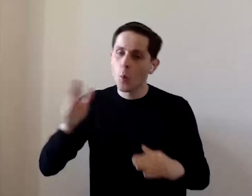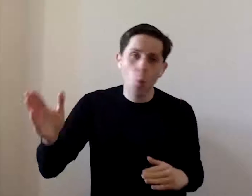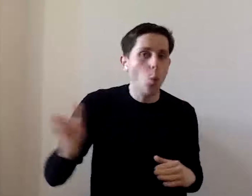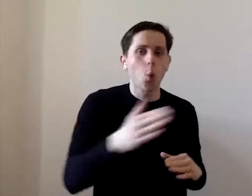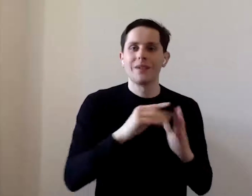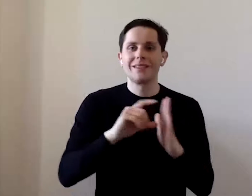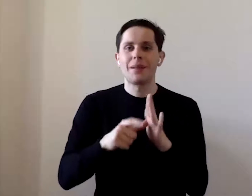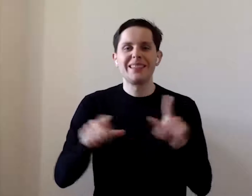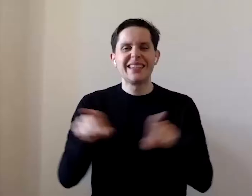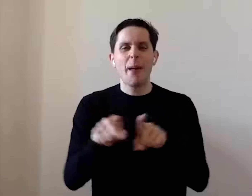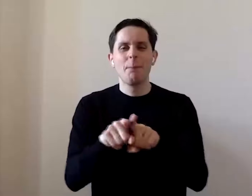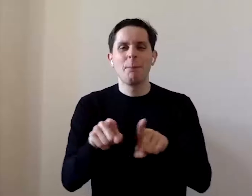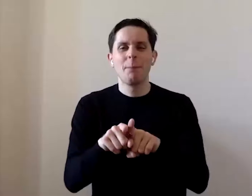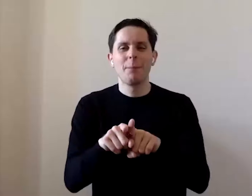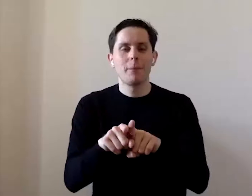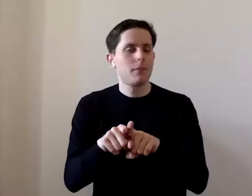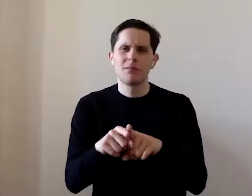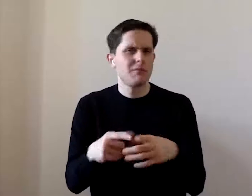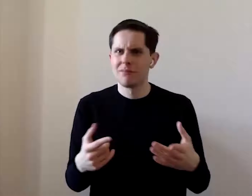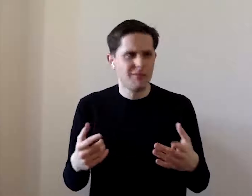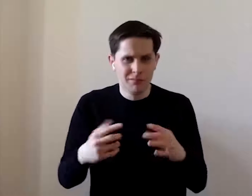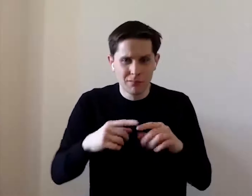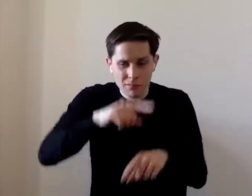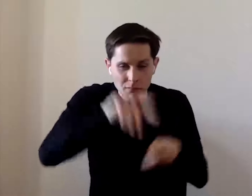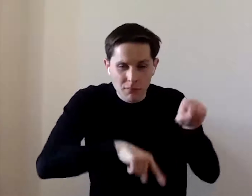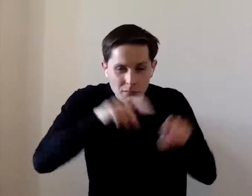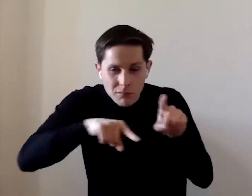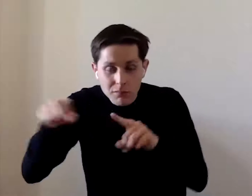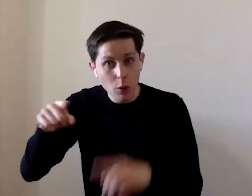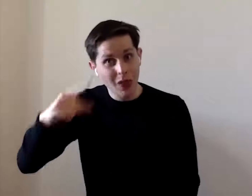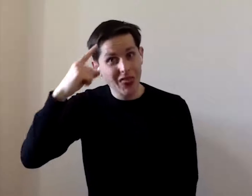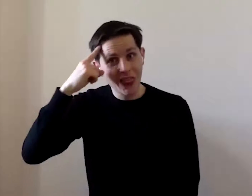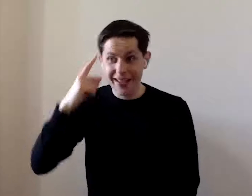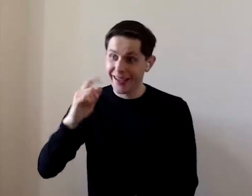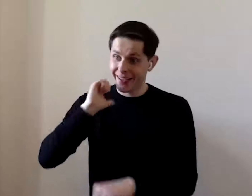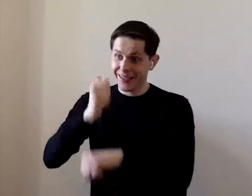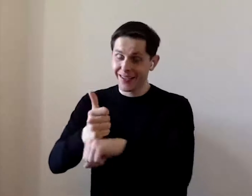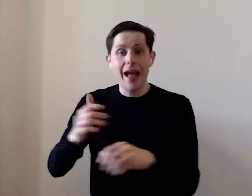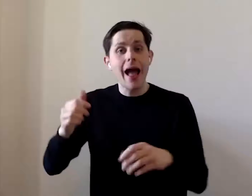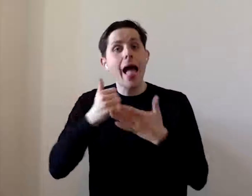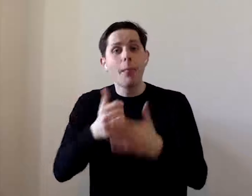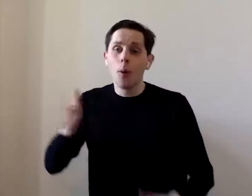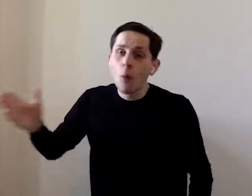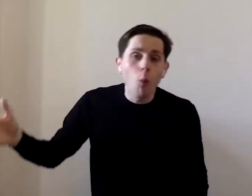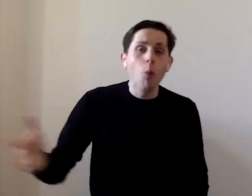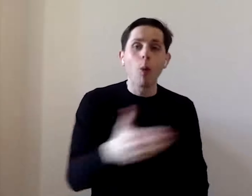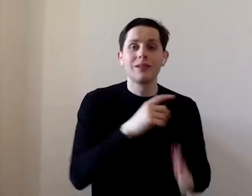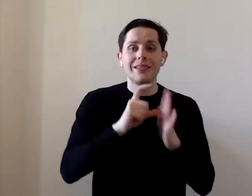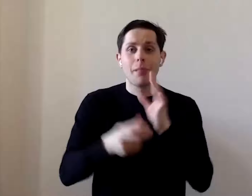one thing or another, because it affects all of us in such different ways. So I think that's, you